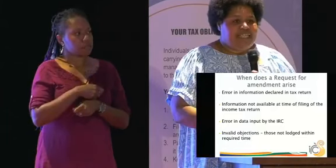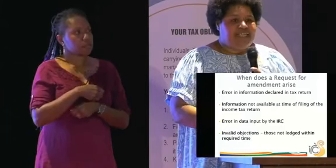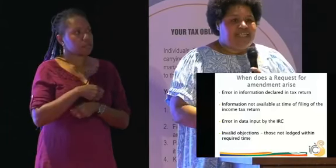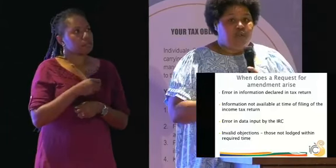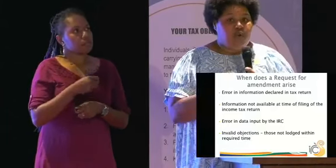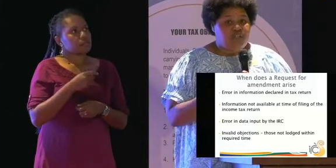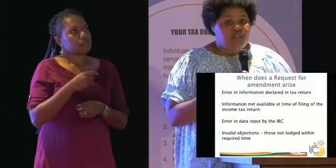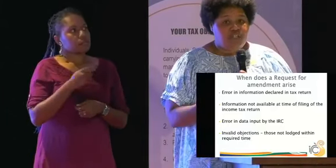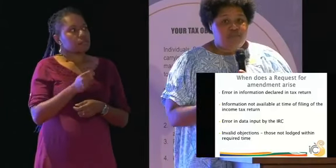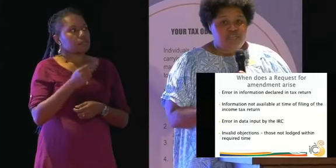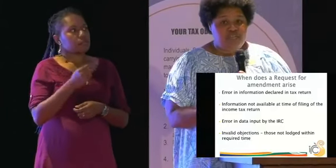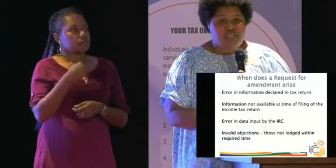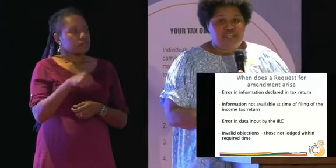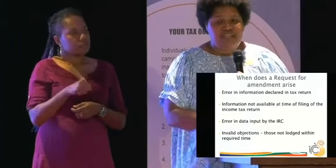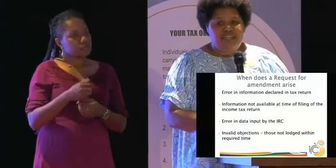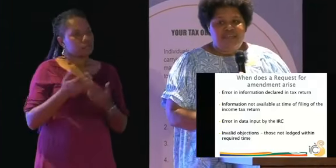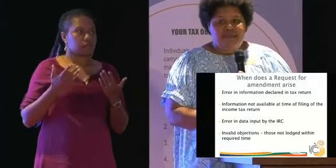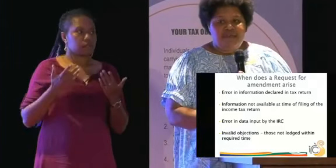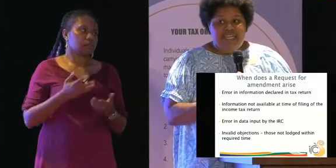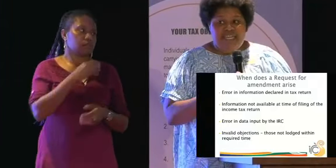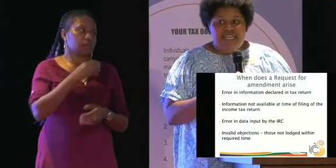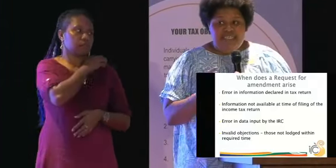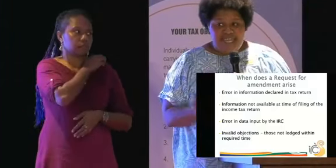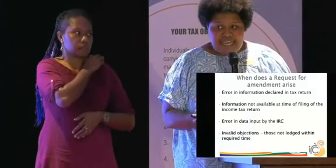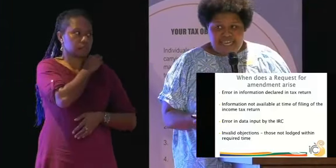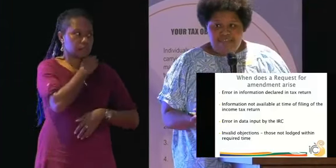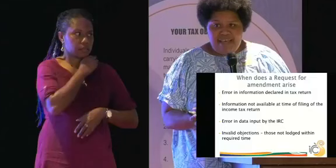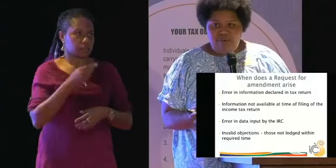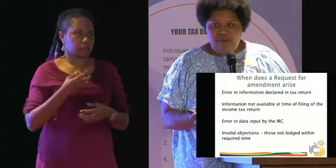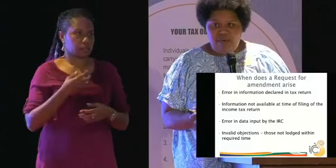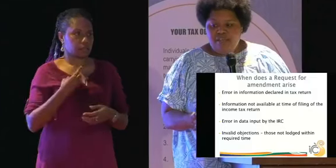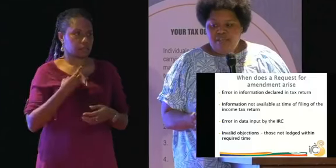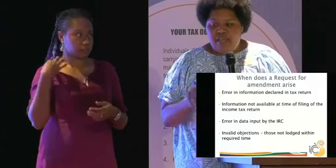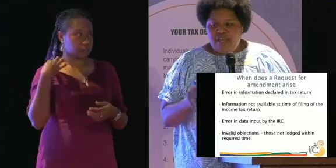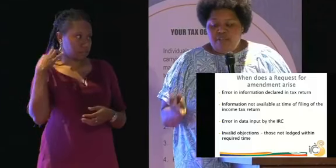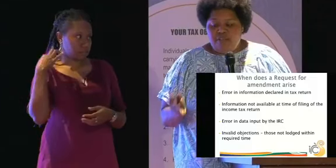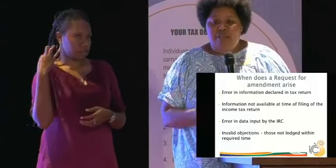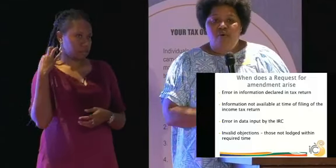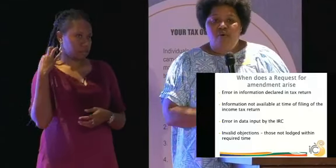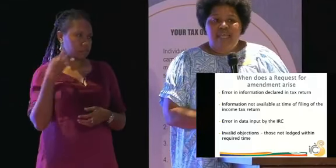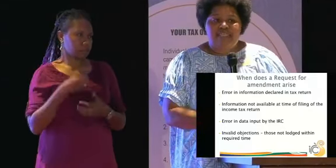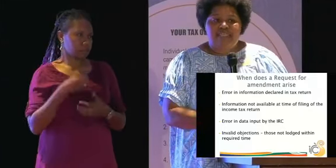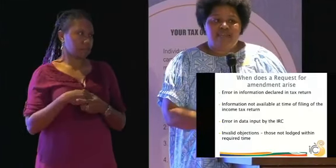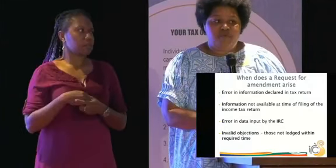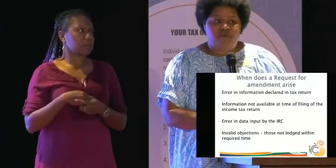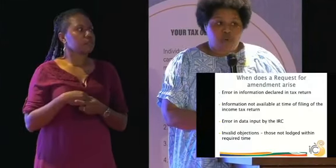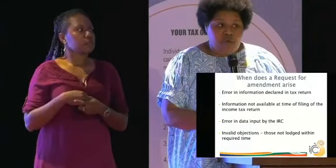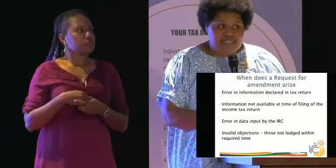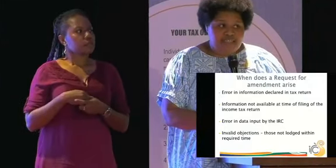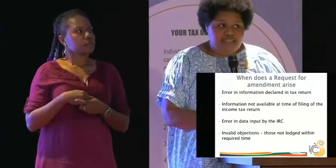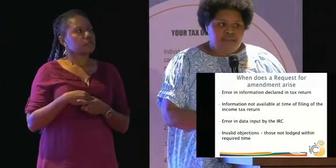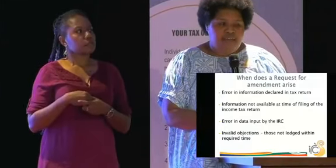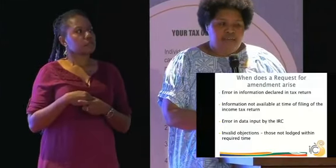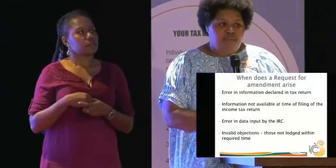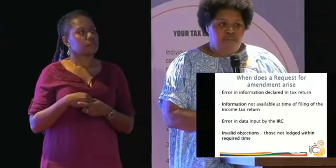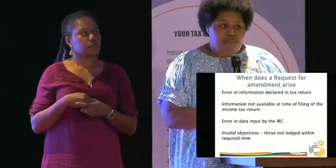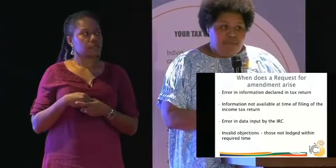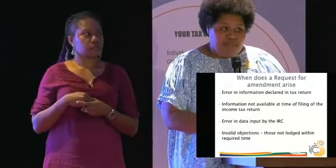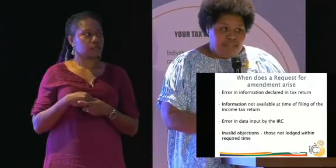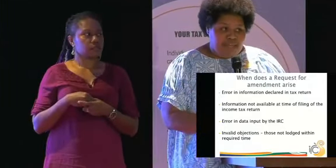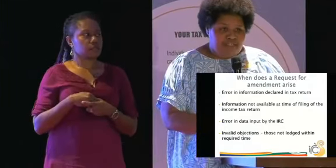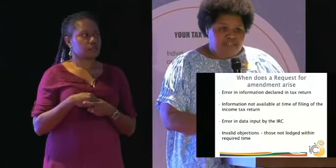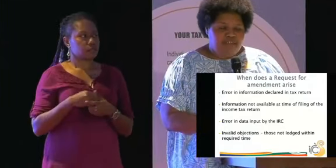event that you lodge the objection, but it is an invalid one, you can always request